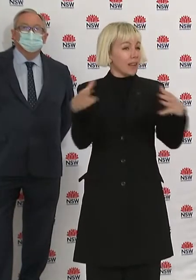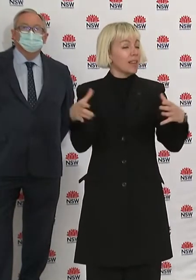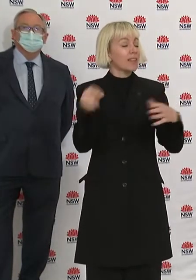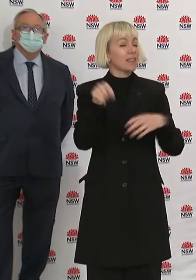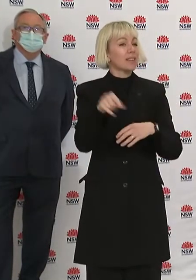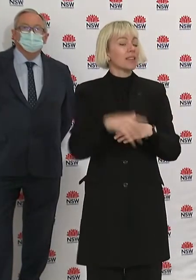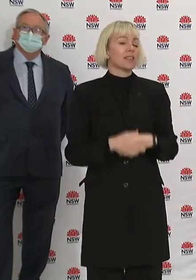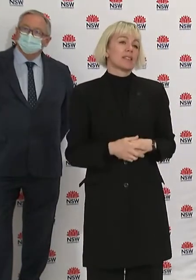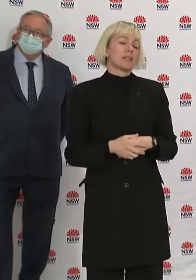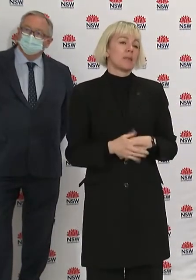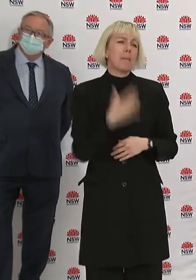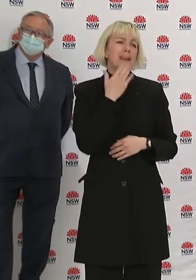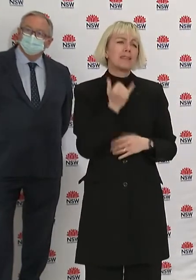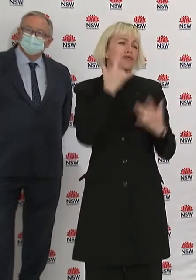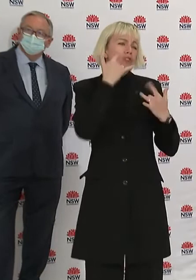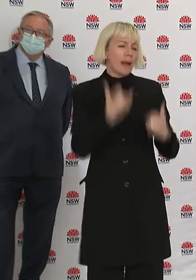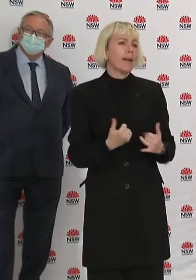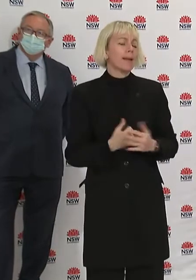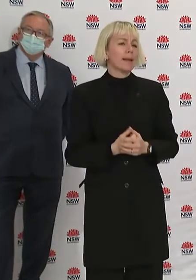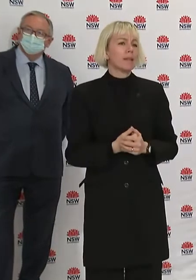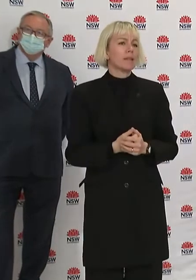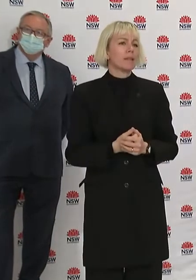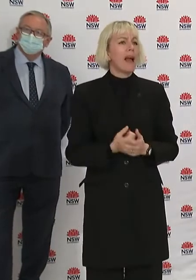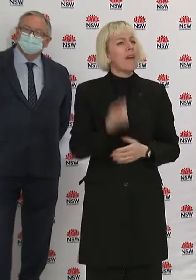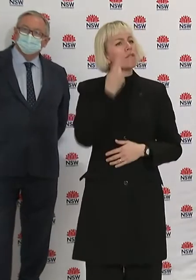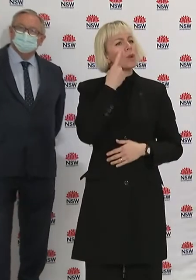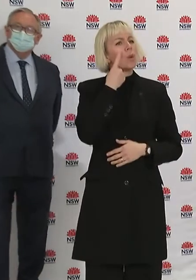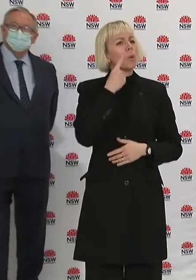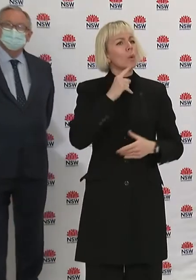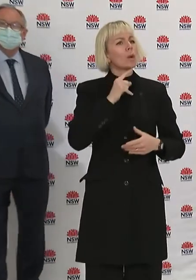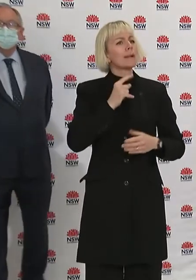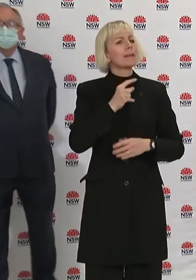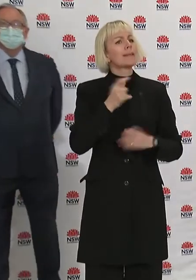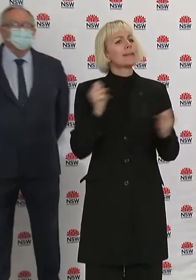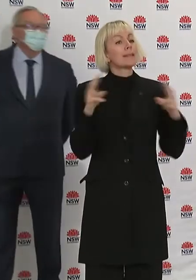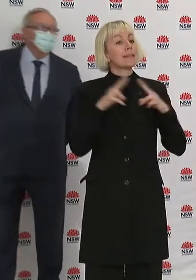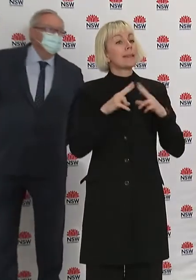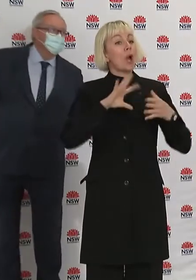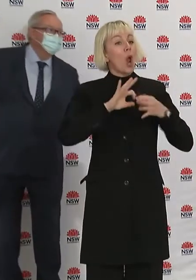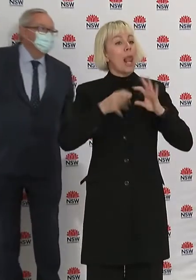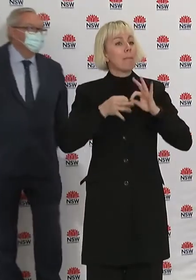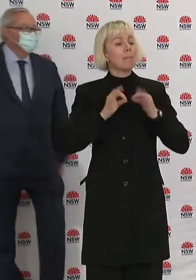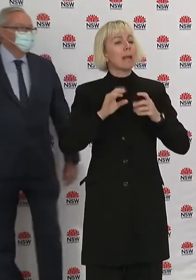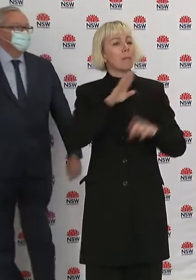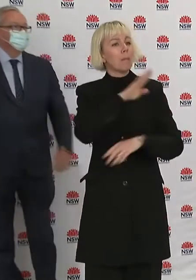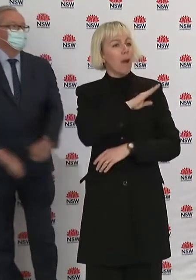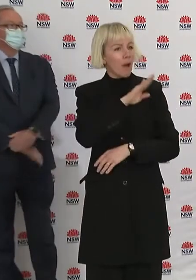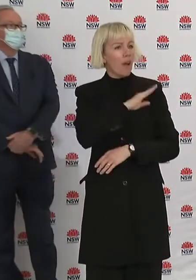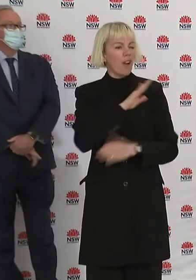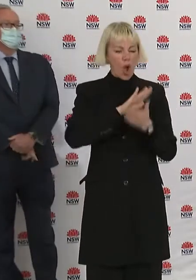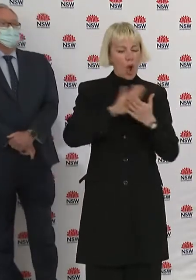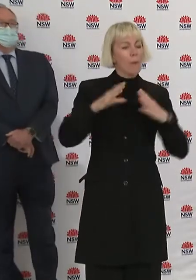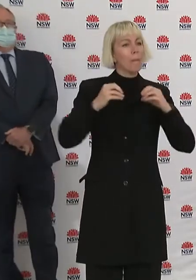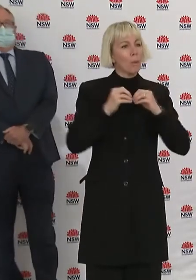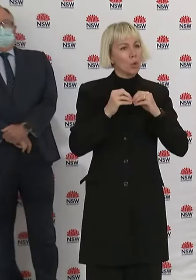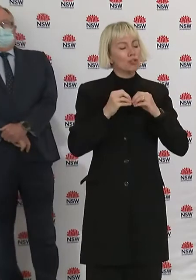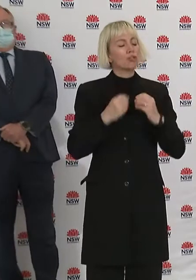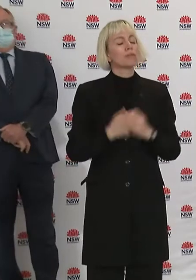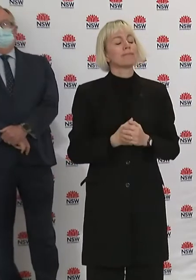Wales hubs in Sydney Metropolitan, at the Sydney Olympic Park, and also in the local district in Macquarie, places